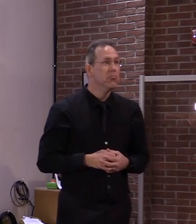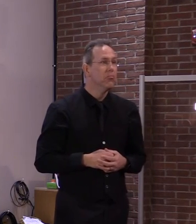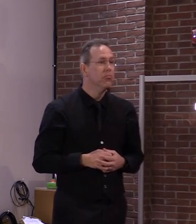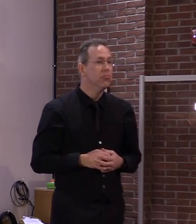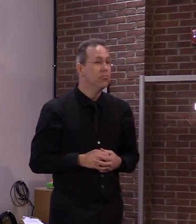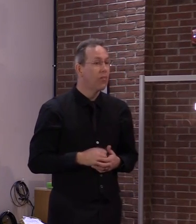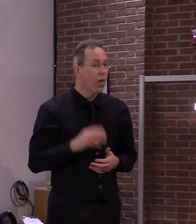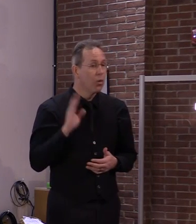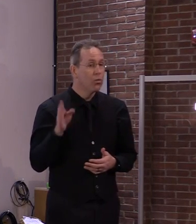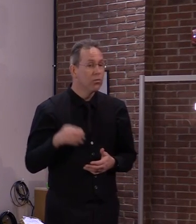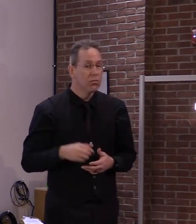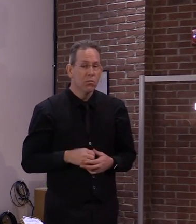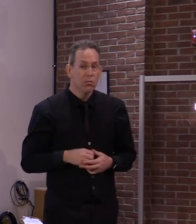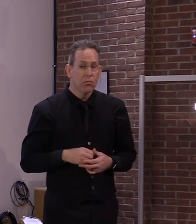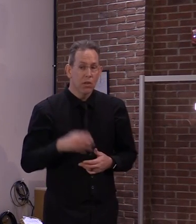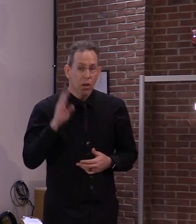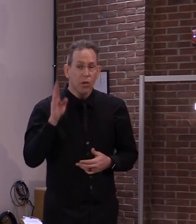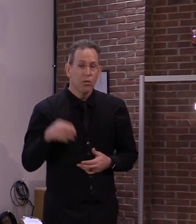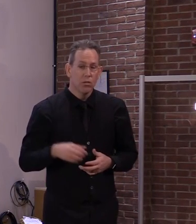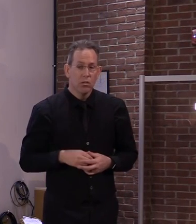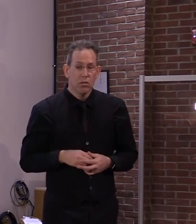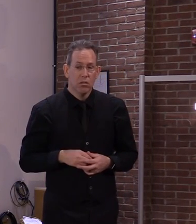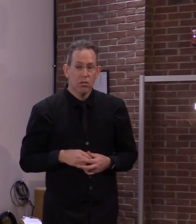House. Guy?